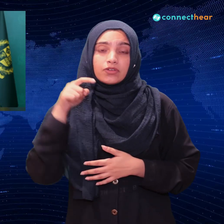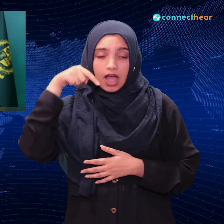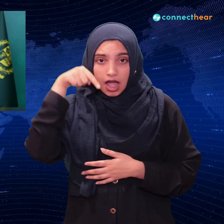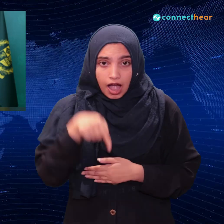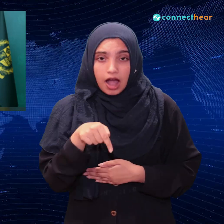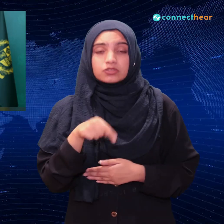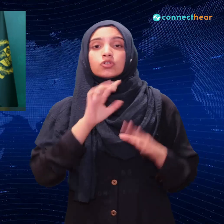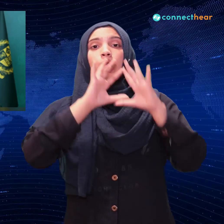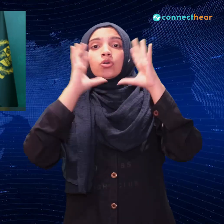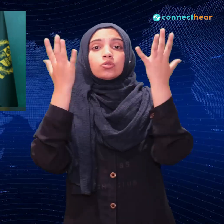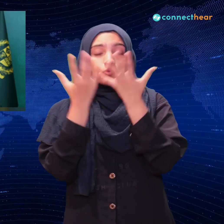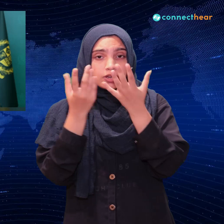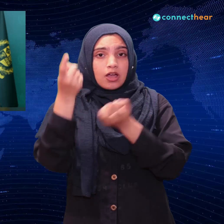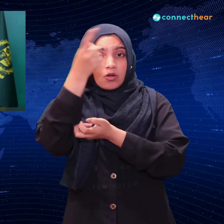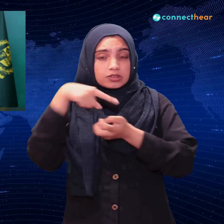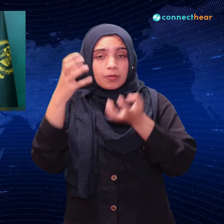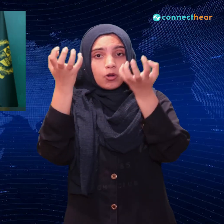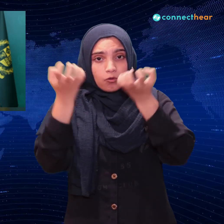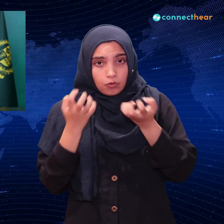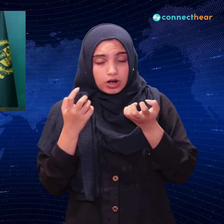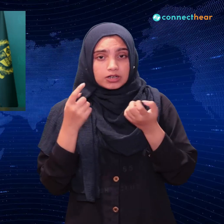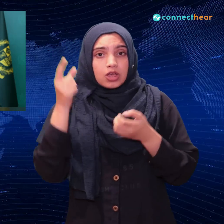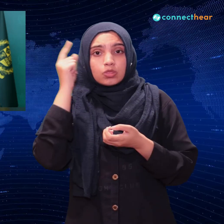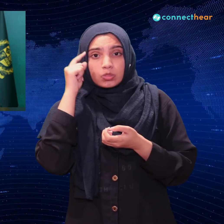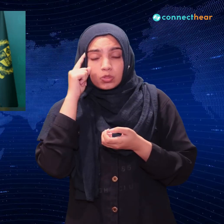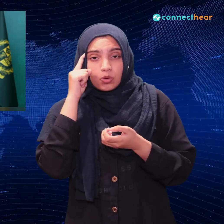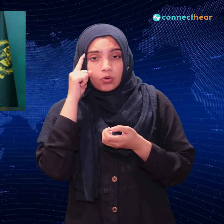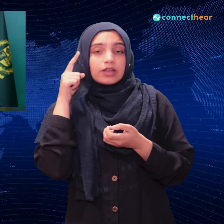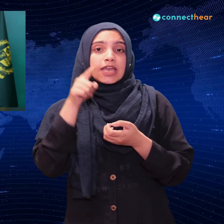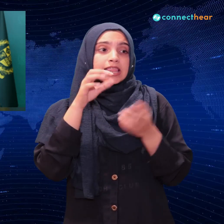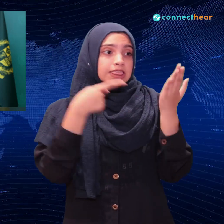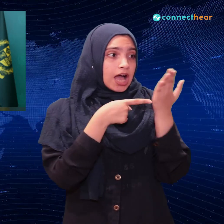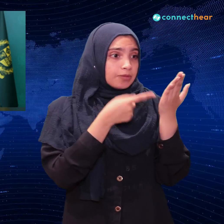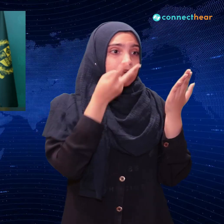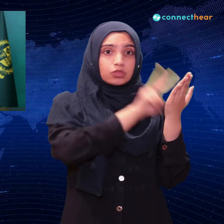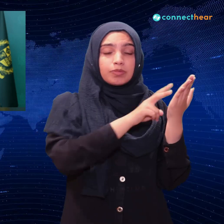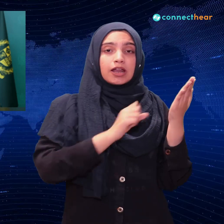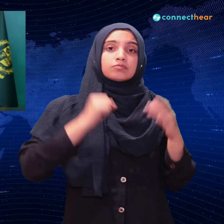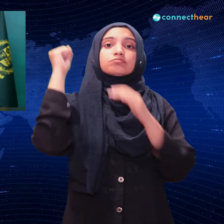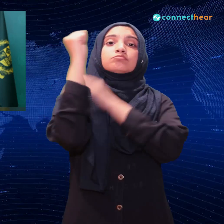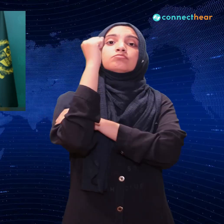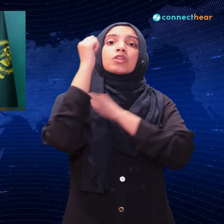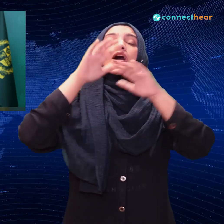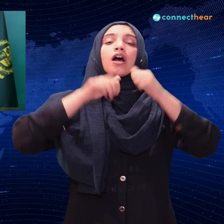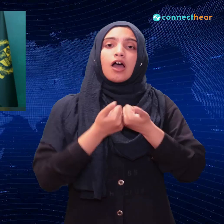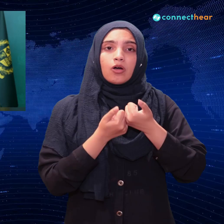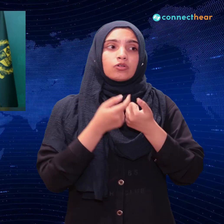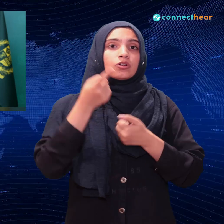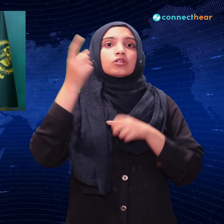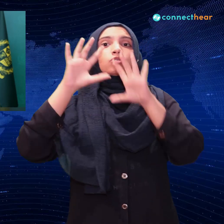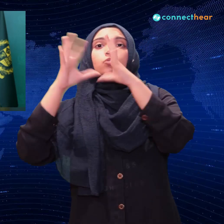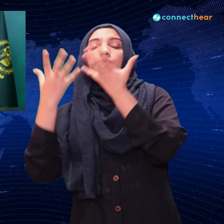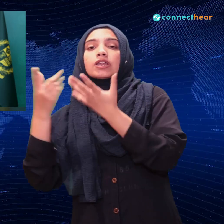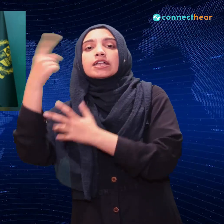the world needs to know why the Taliban are back in power, all the world has to do is